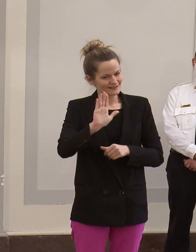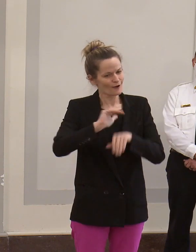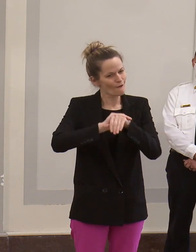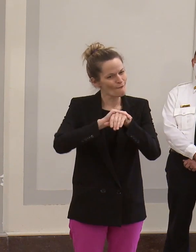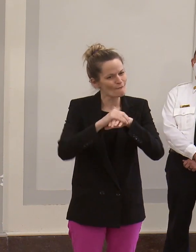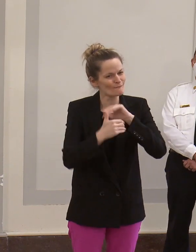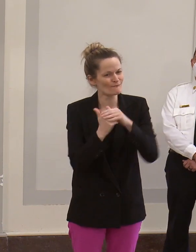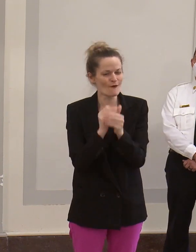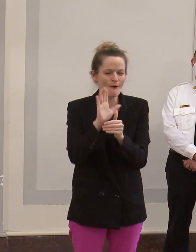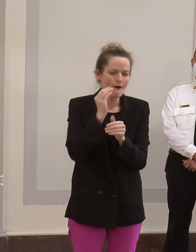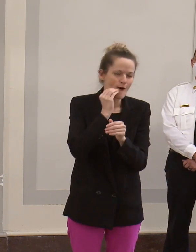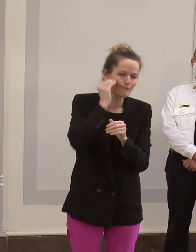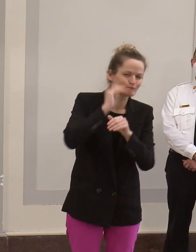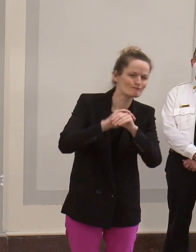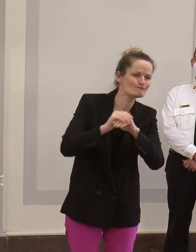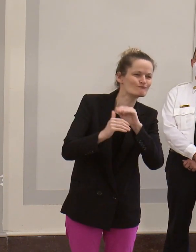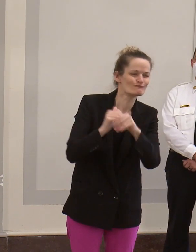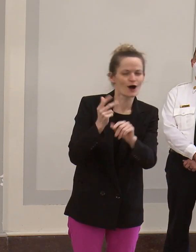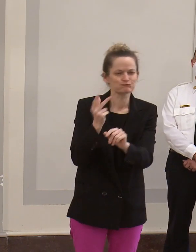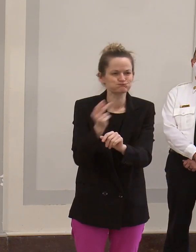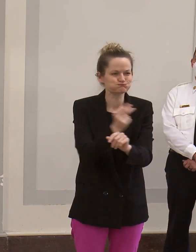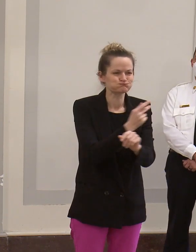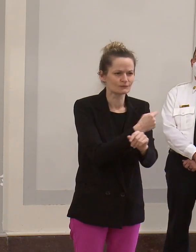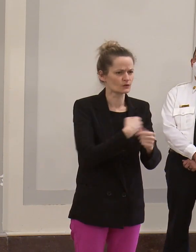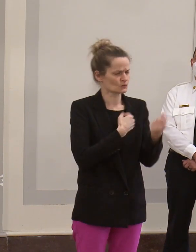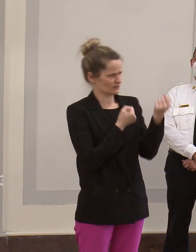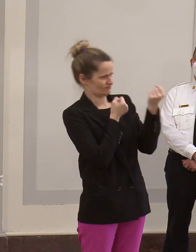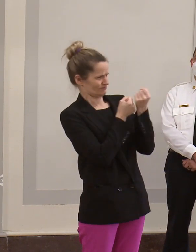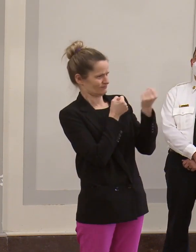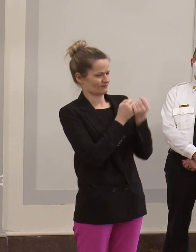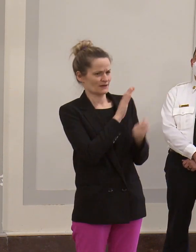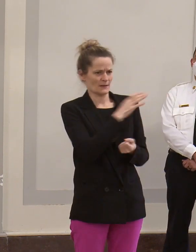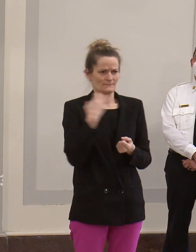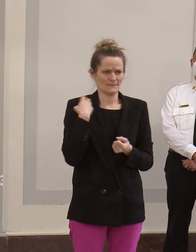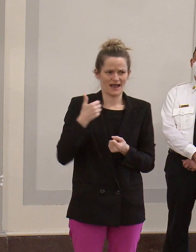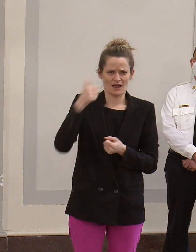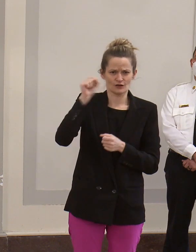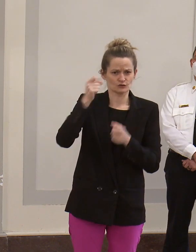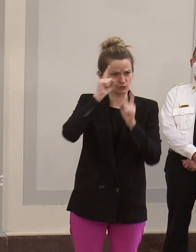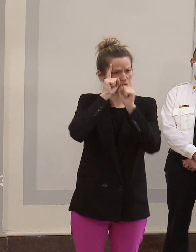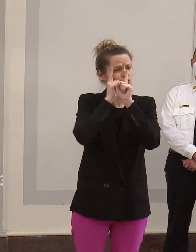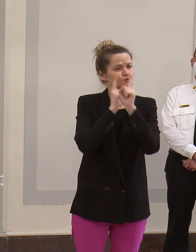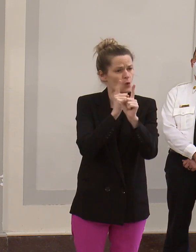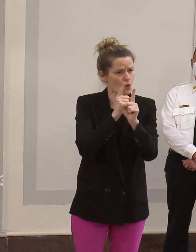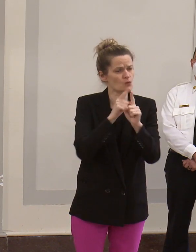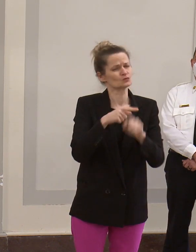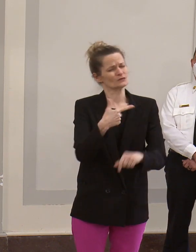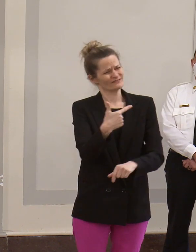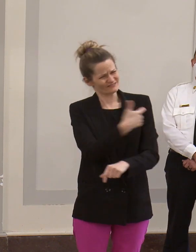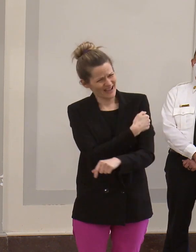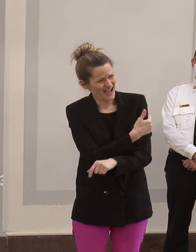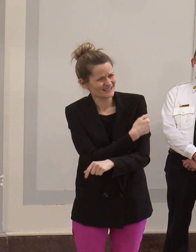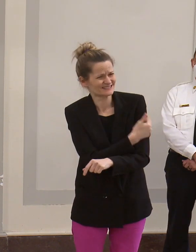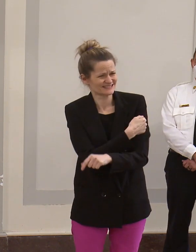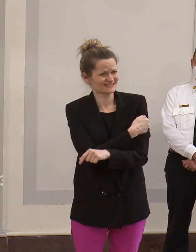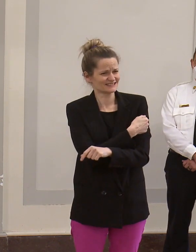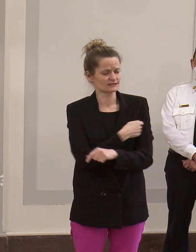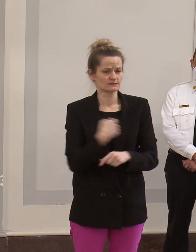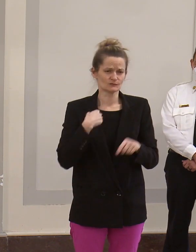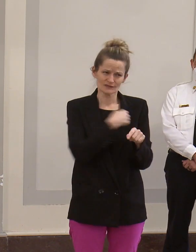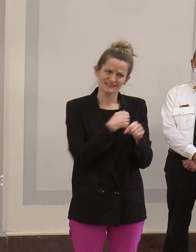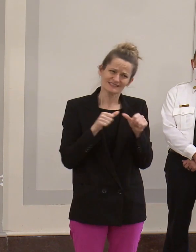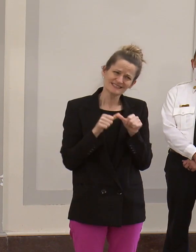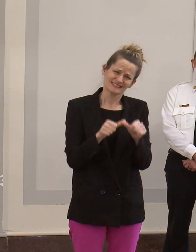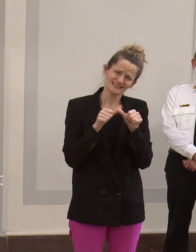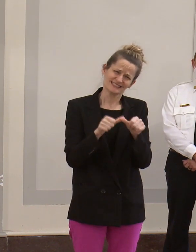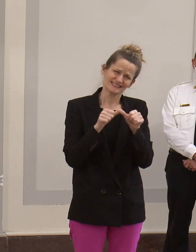Mayor Scott's goal to have everyone in the city of Baltimore vaccinated. We will continue our efforts until we've connected with